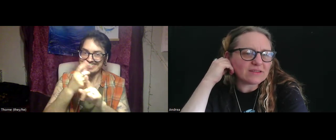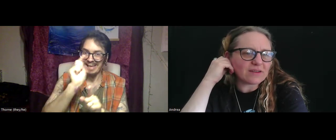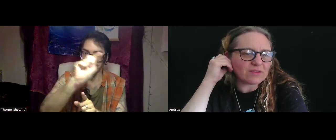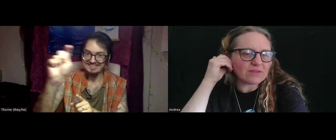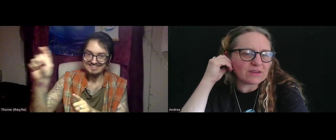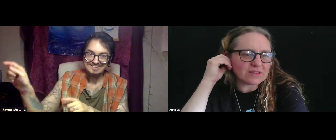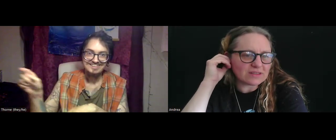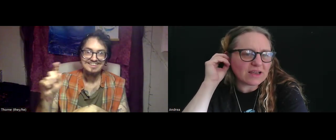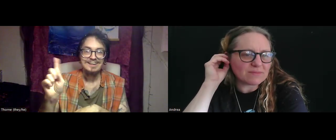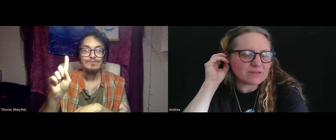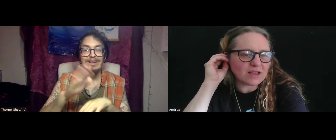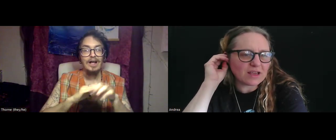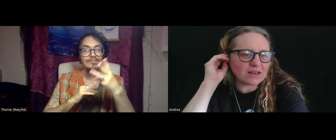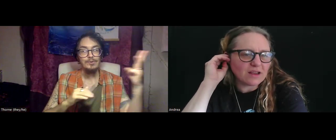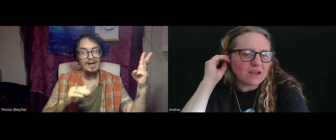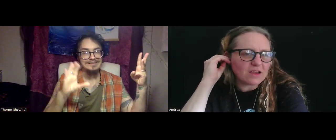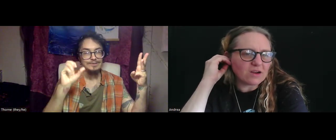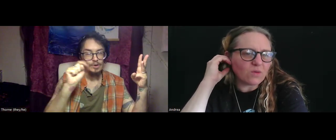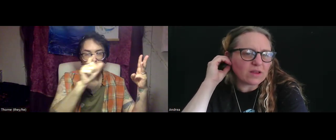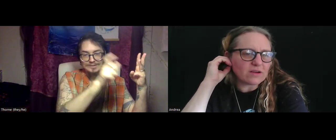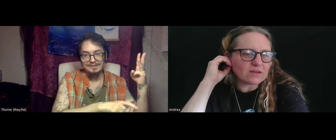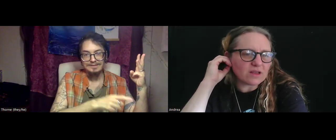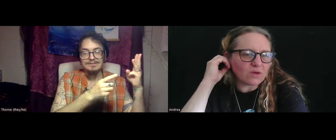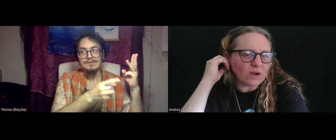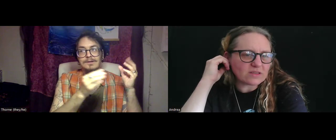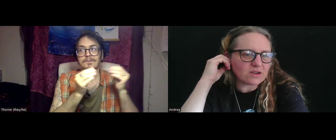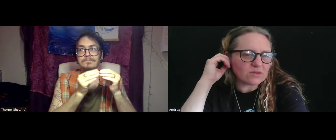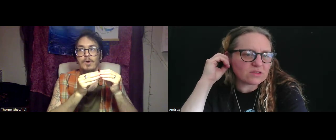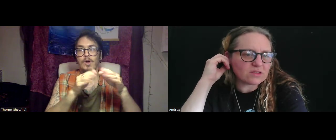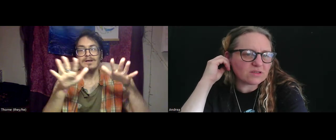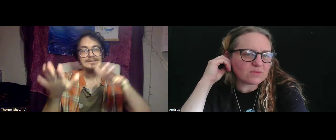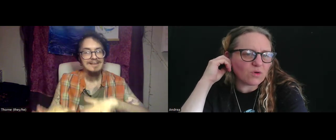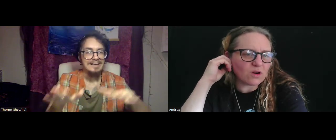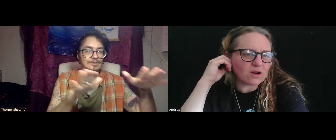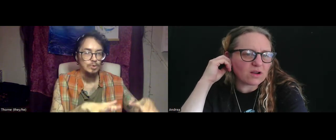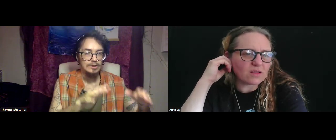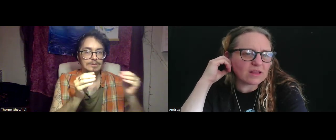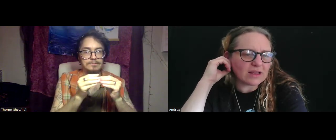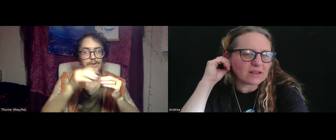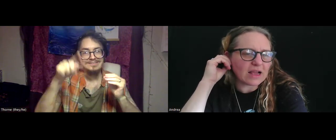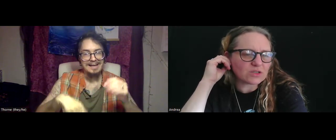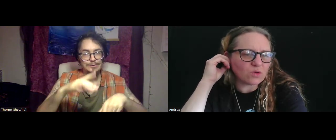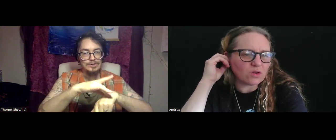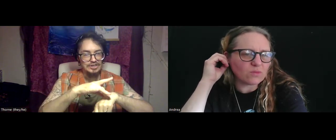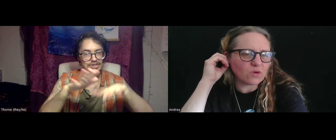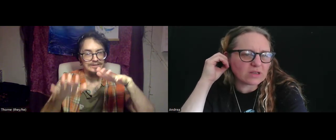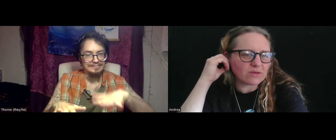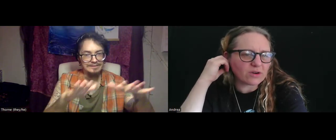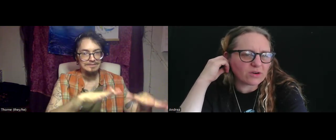several different types and where there's on the West Coast, there's more casual, more down to